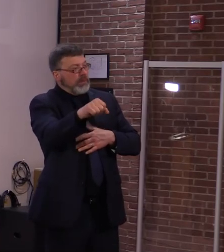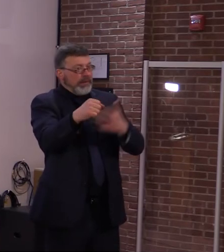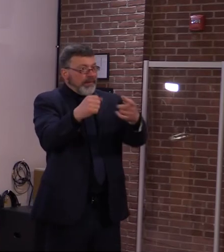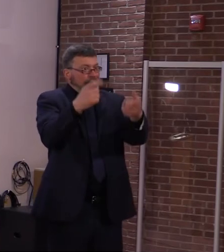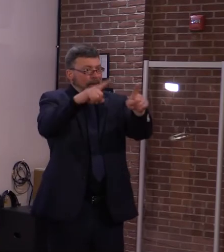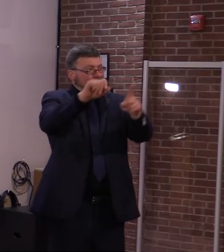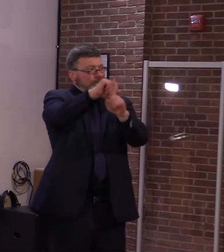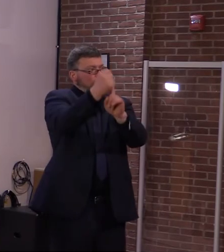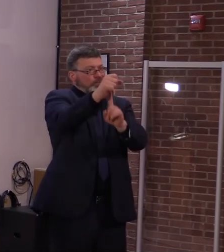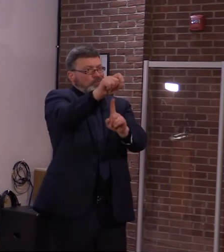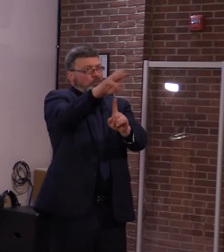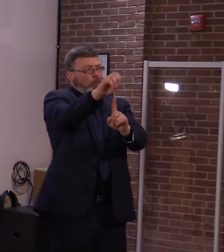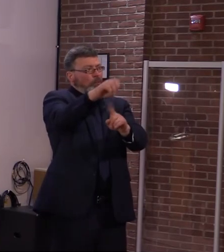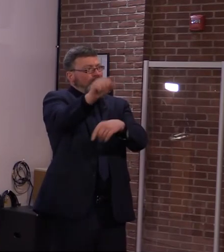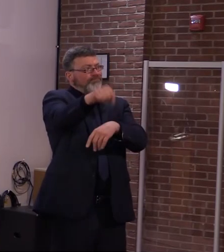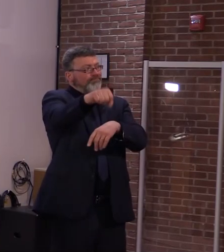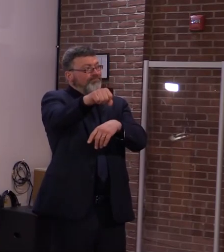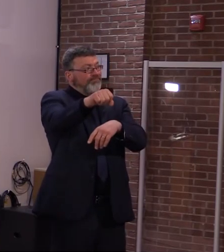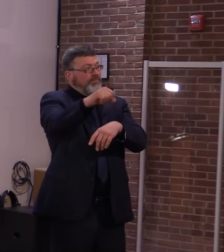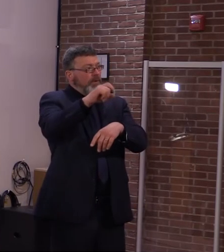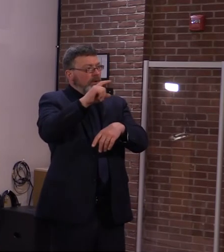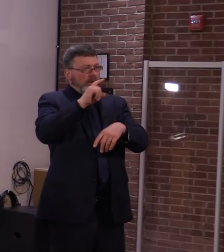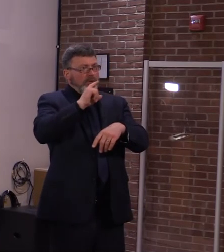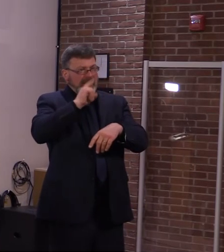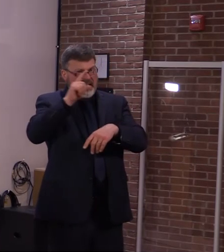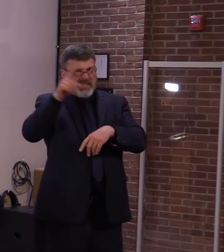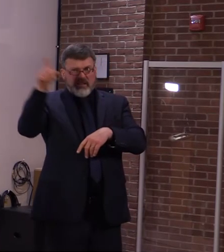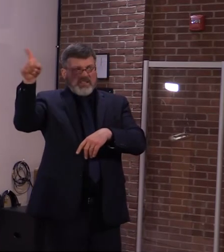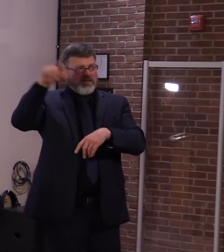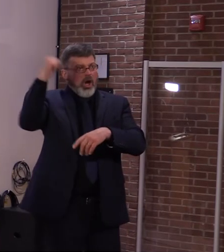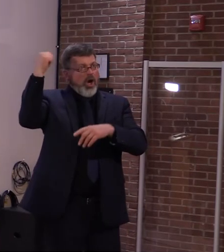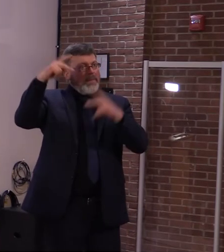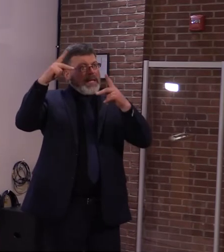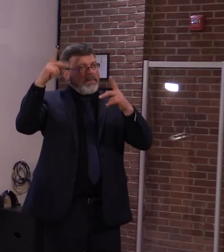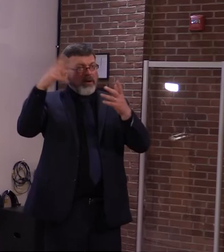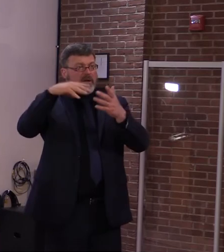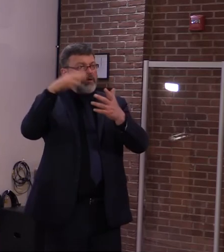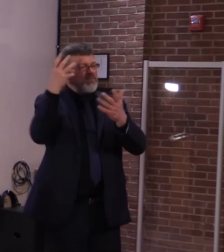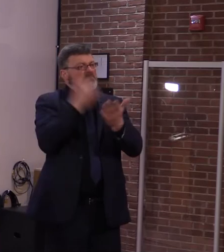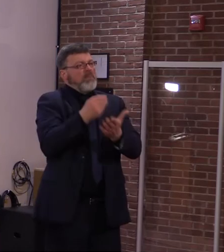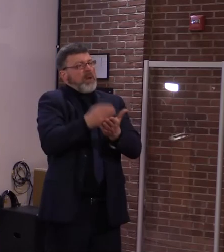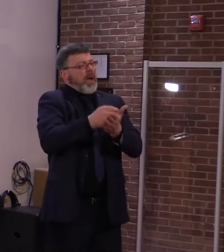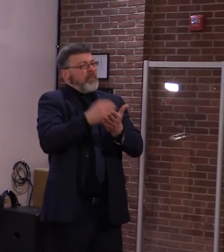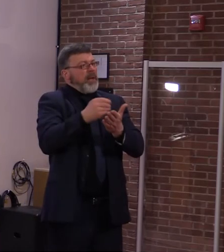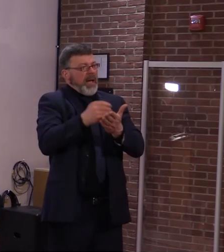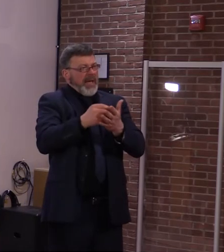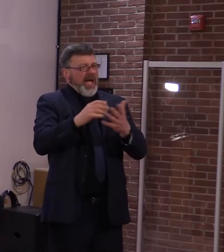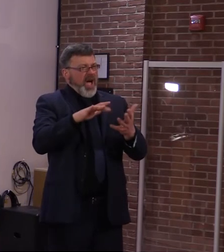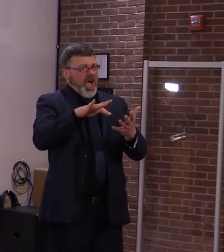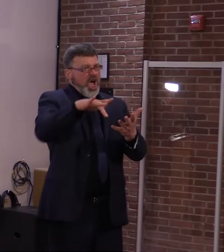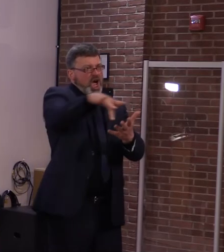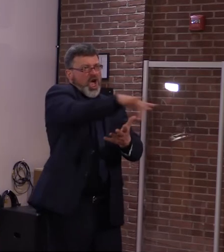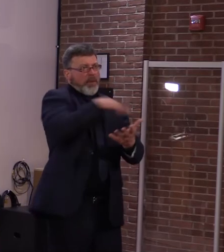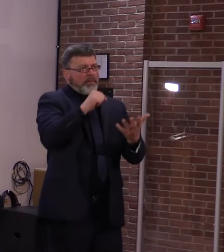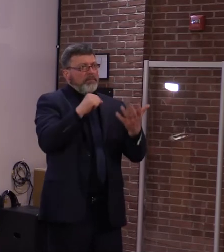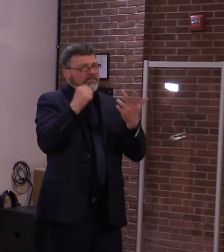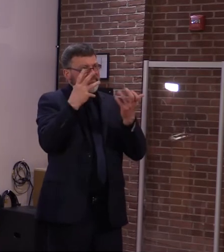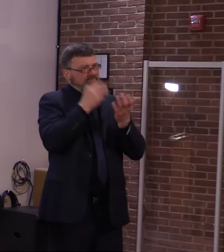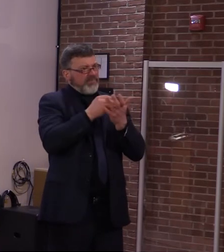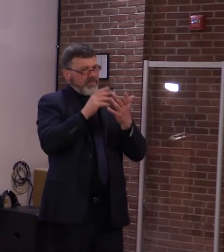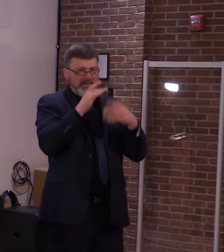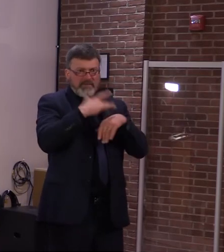low-income housing. You have homelessness as well as needs for those the blue-collar